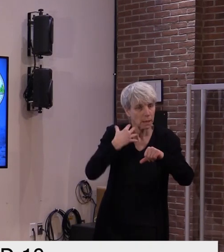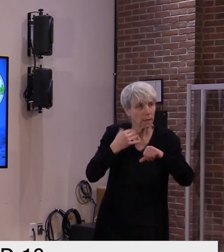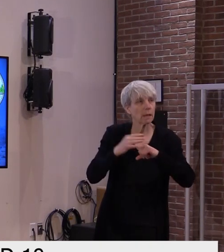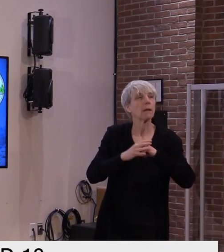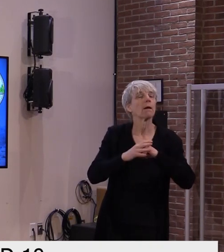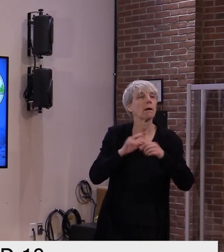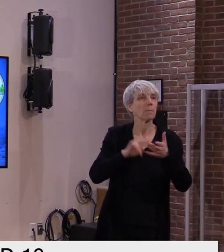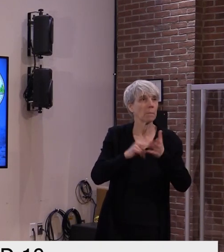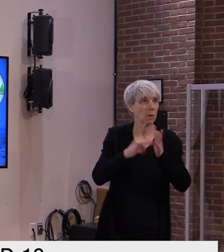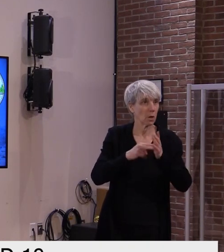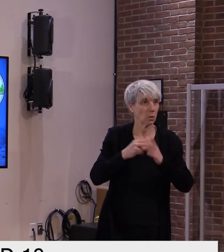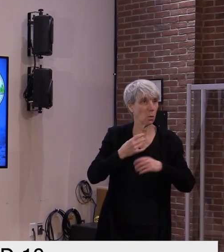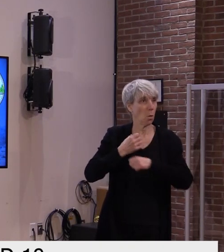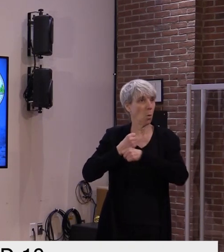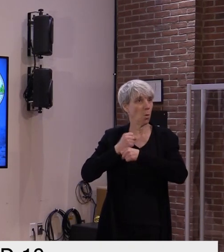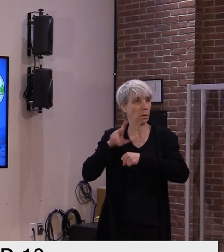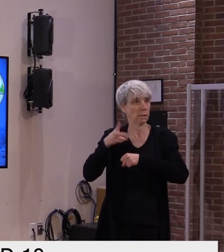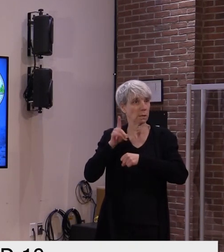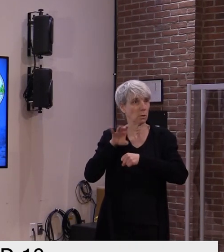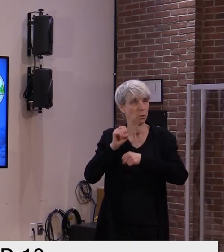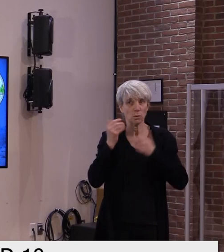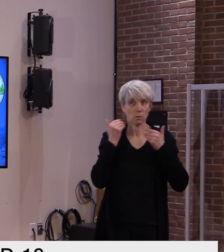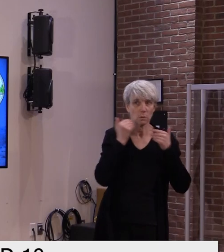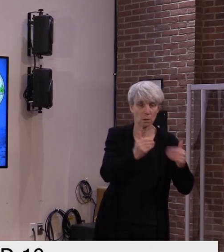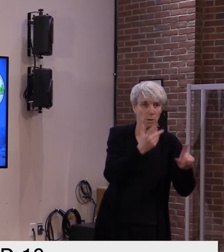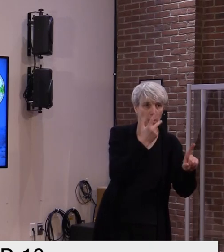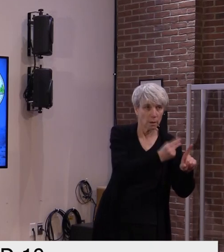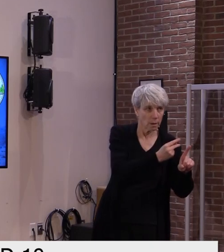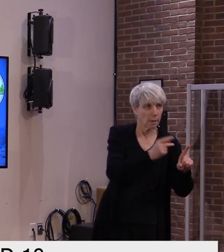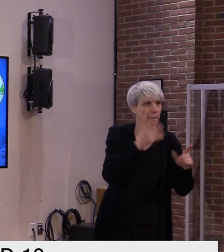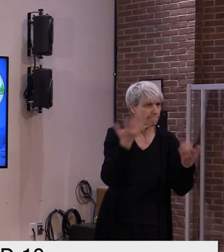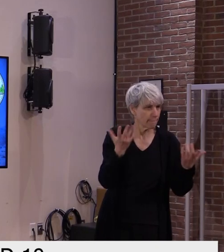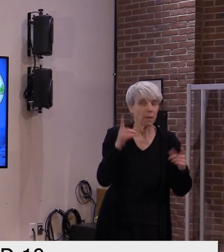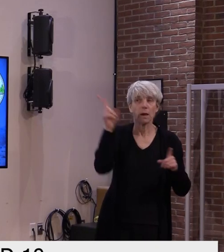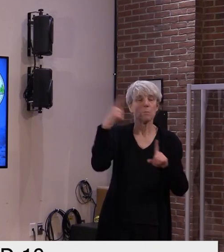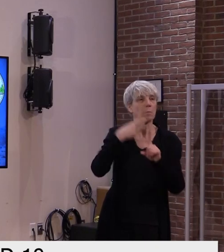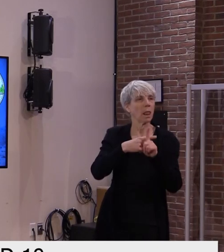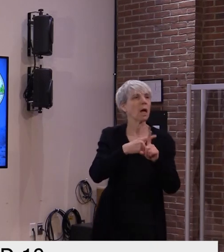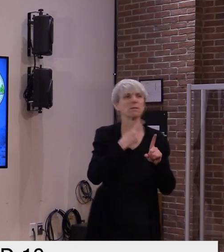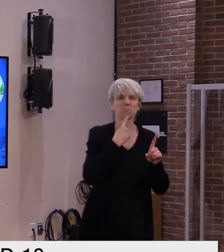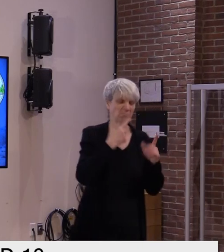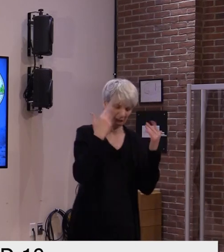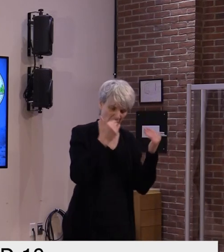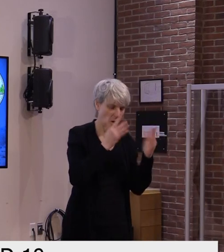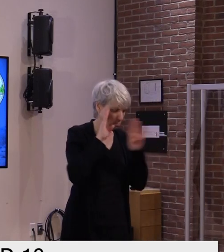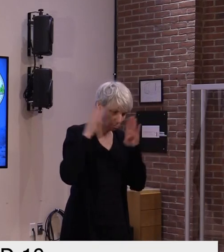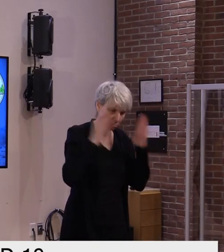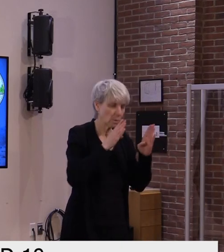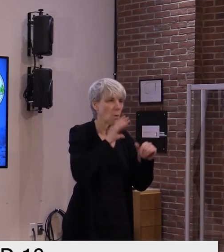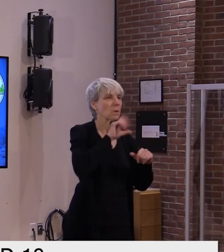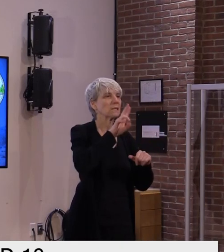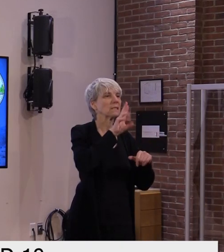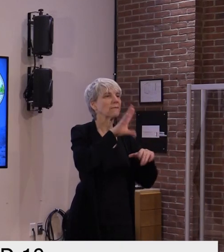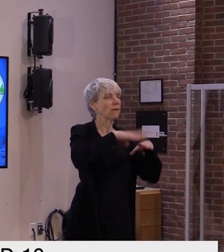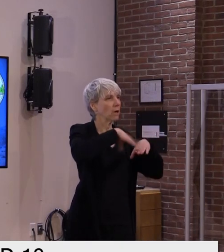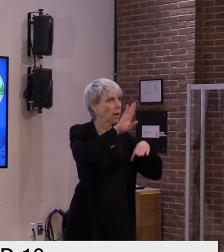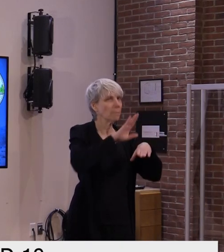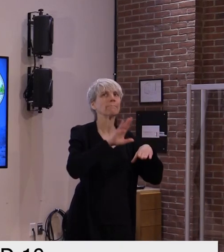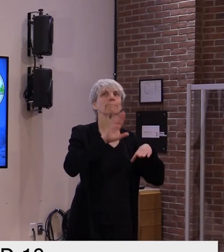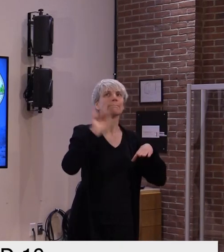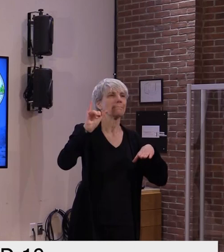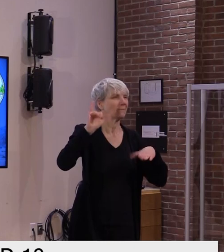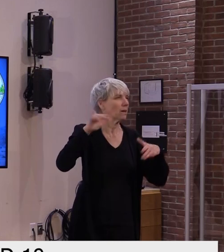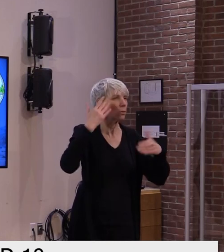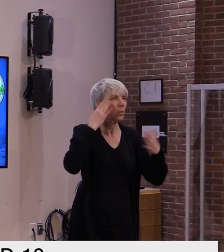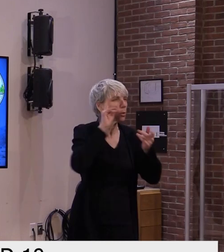on, and for the over 65. Keep in mind, though, from last week's slides, where we showed you the case